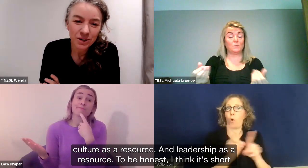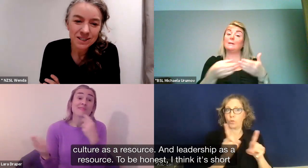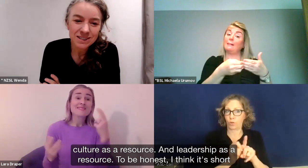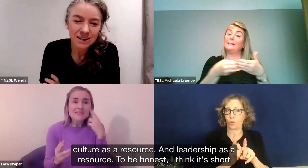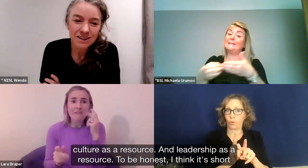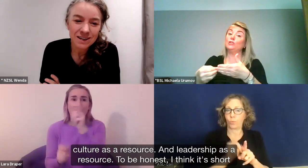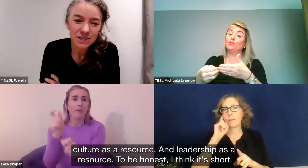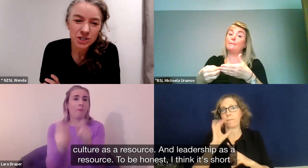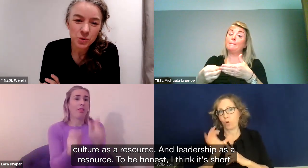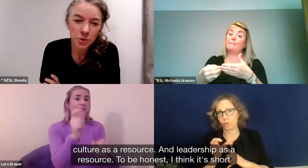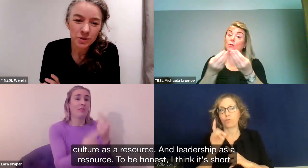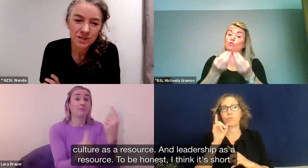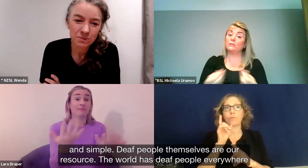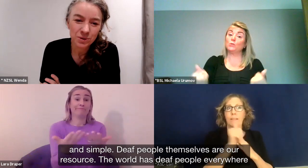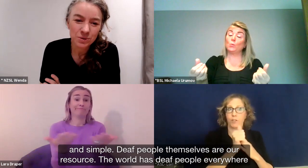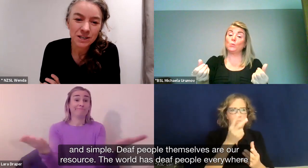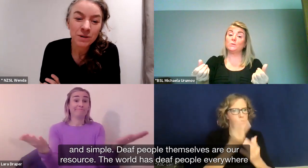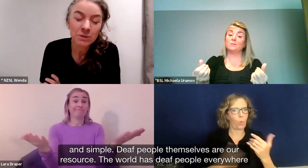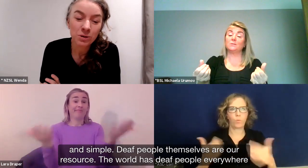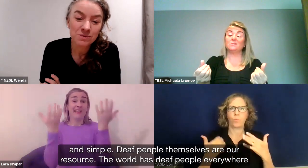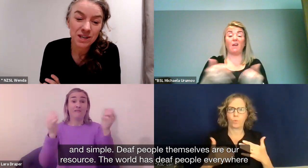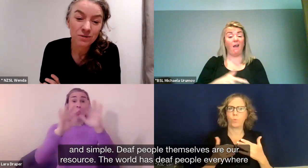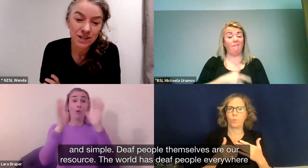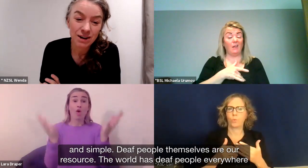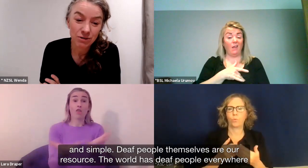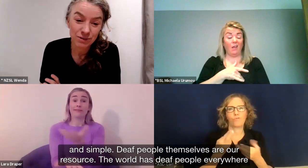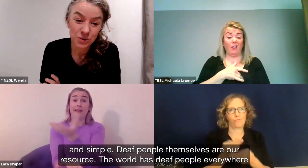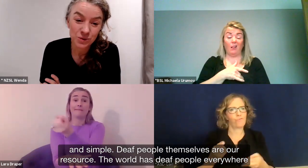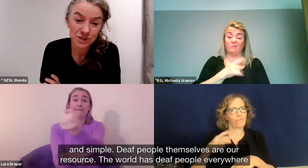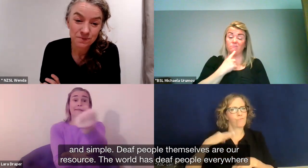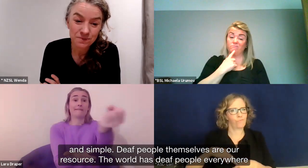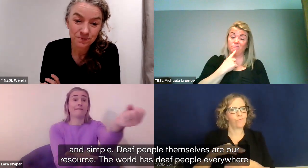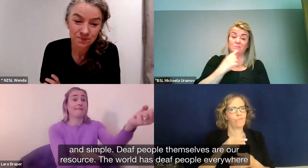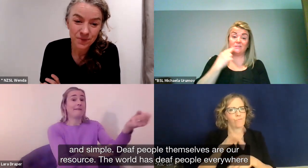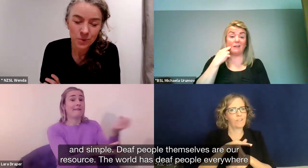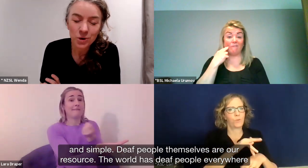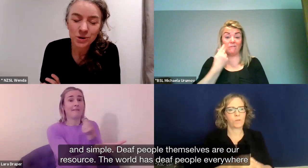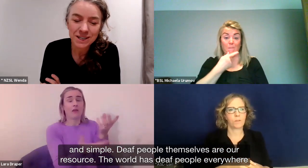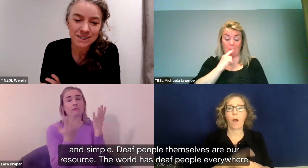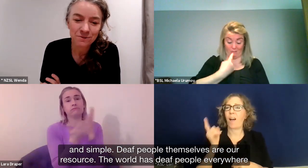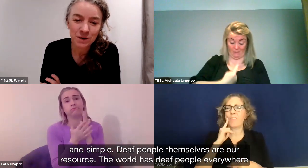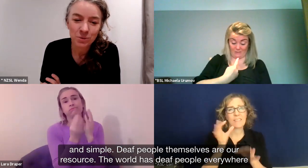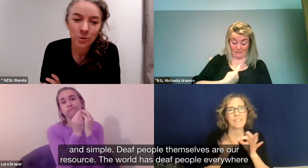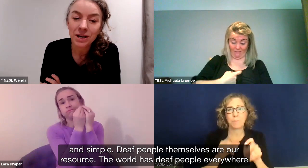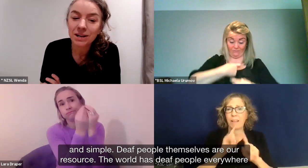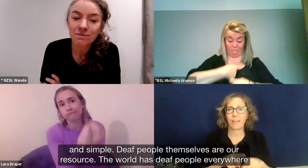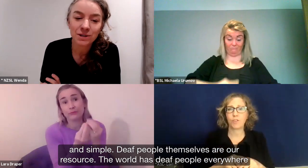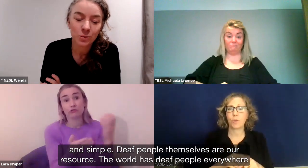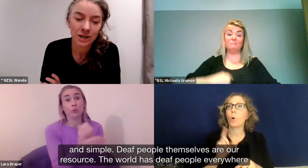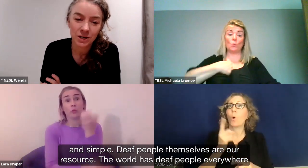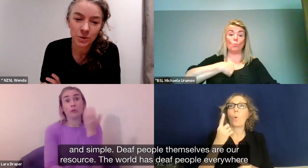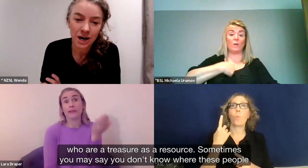To be honest, I think it's short and simple. Deaf people themselves are our resource. The world has deaf people